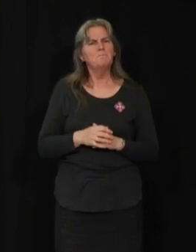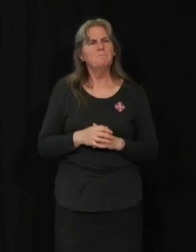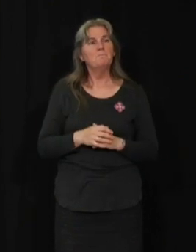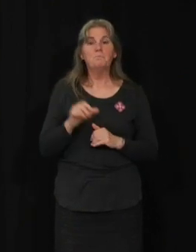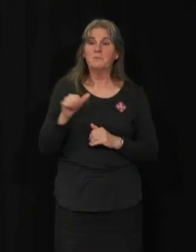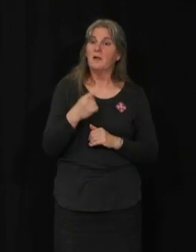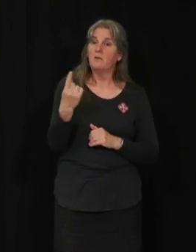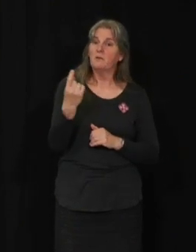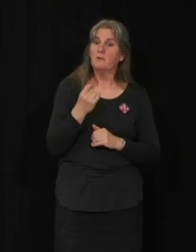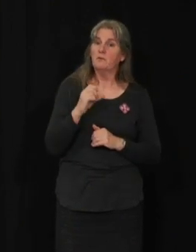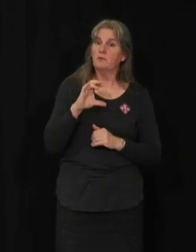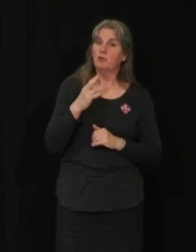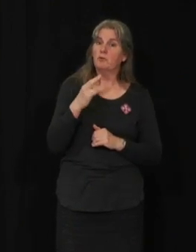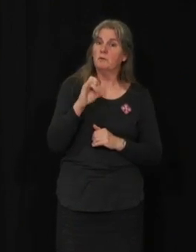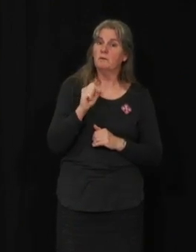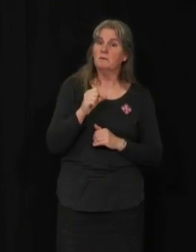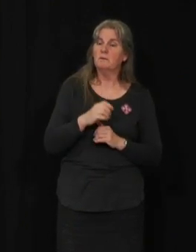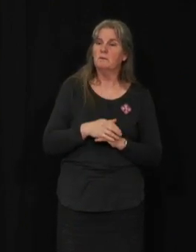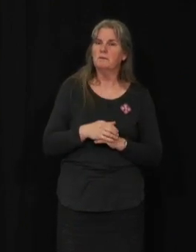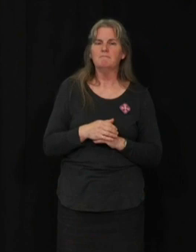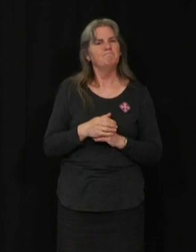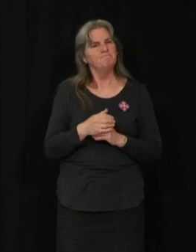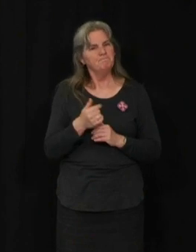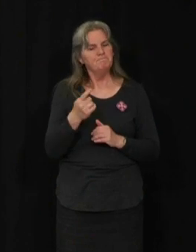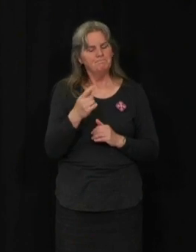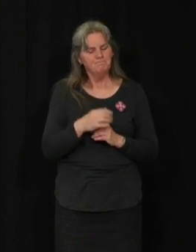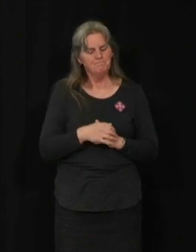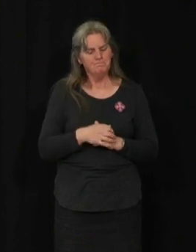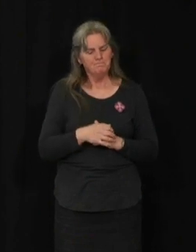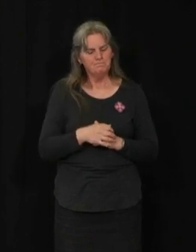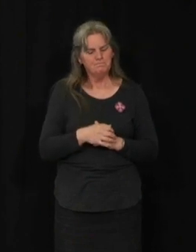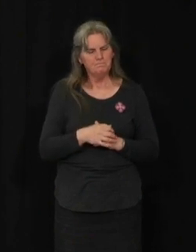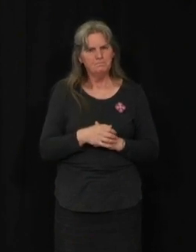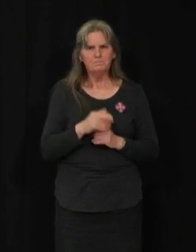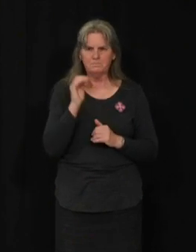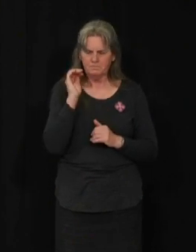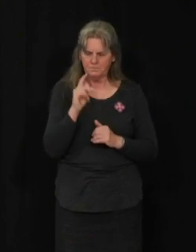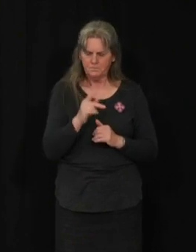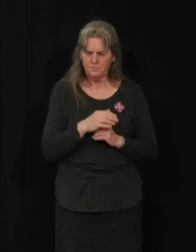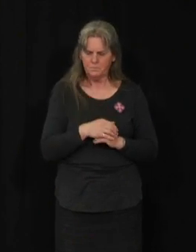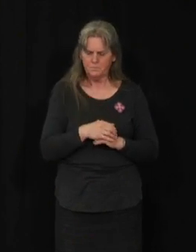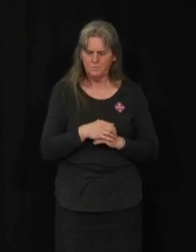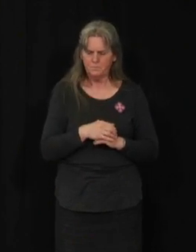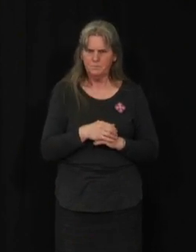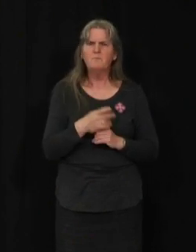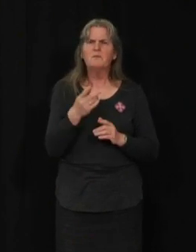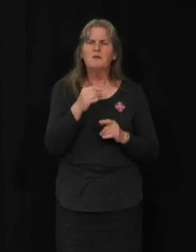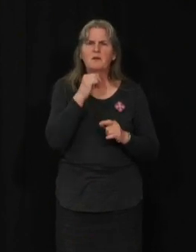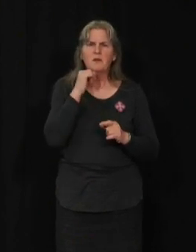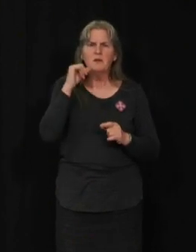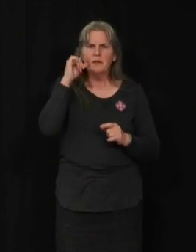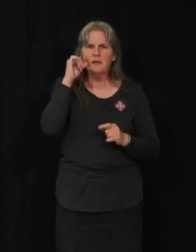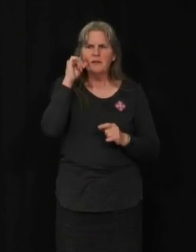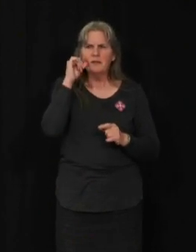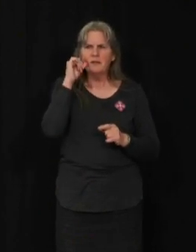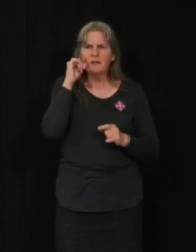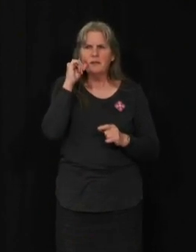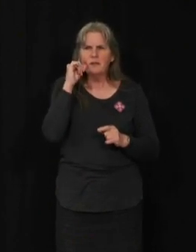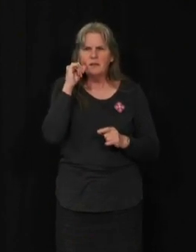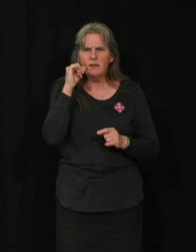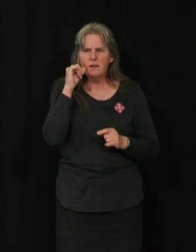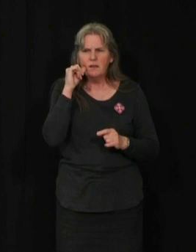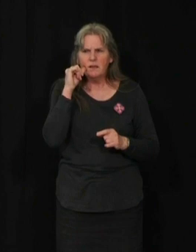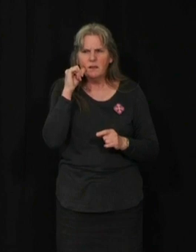Follow-up, Chris? Yeah, thanks. My follow-up is that yesterday both opposition parties wrote to